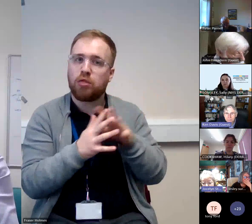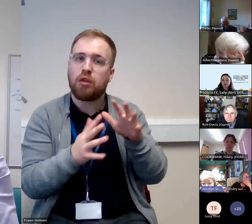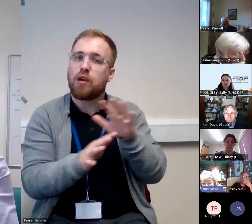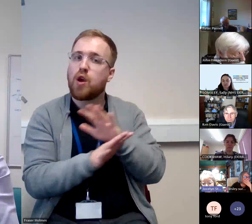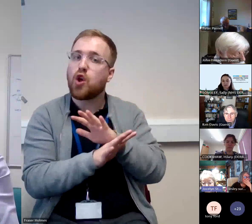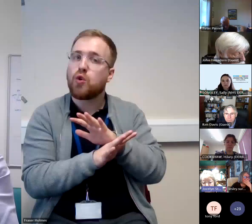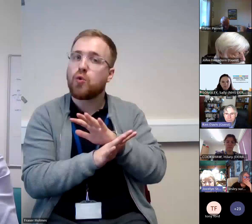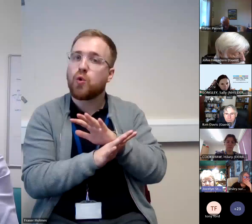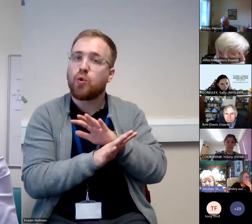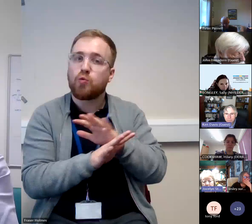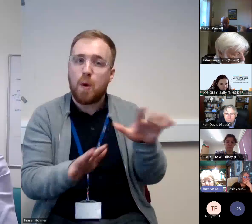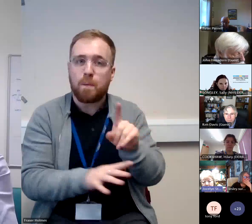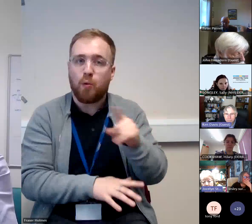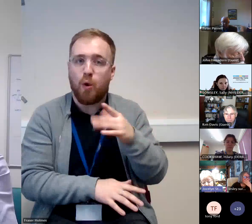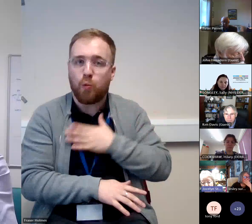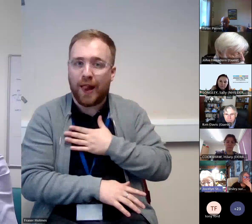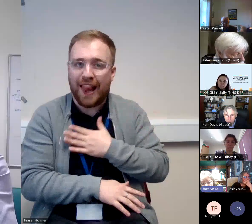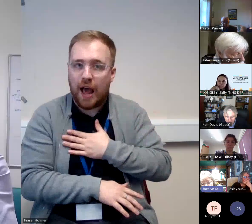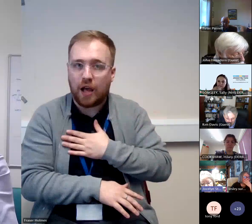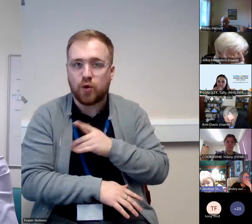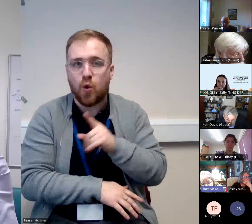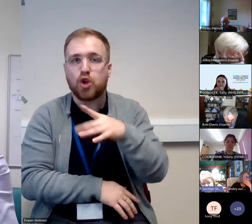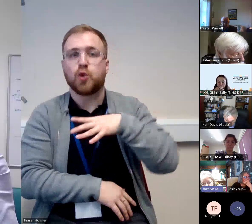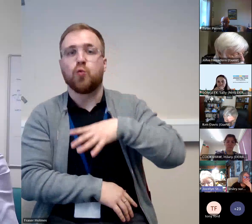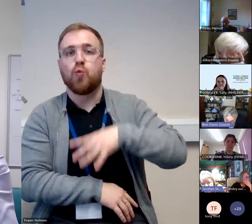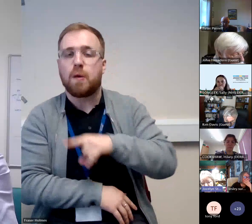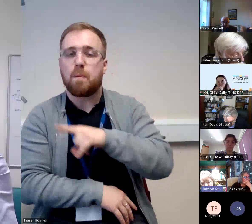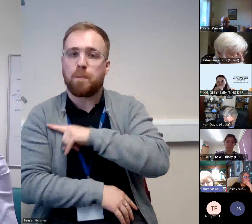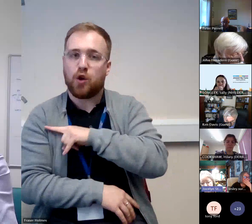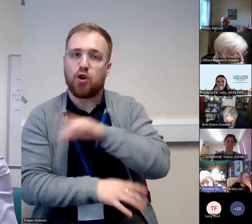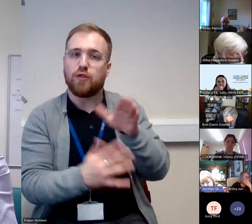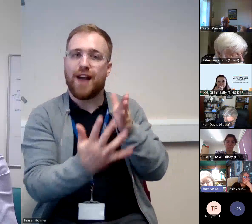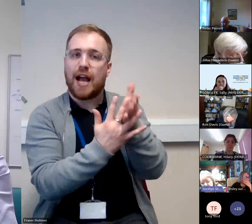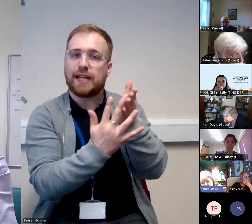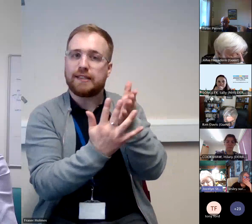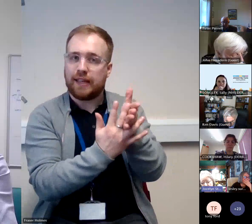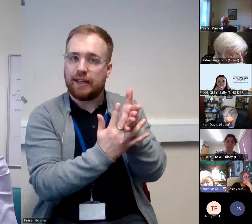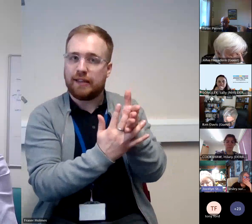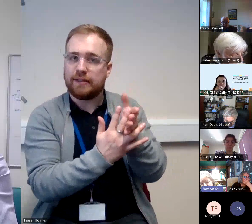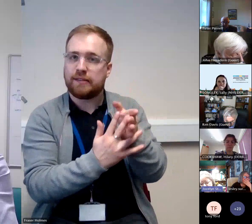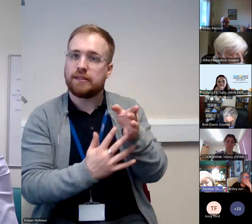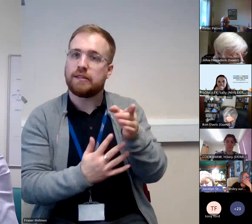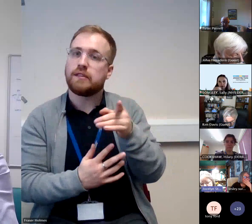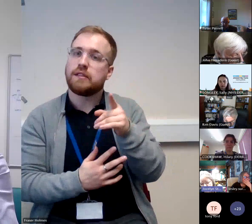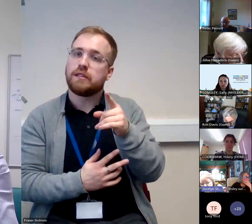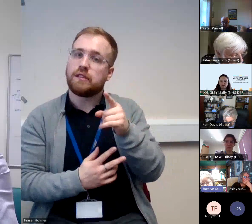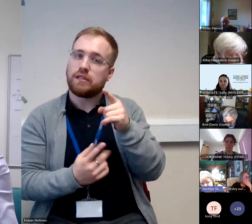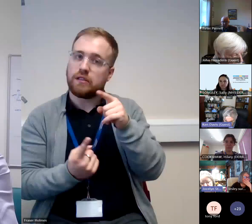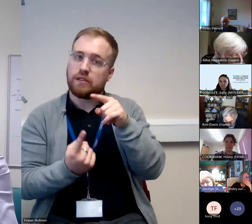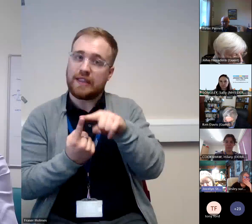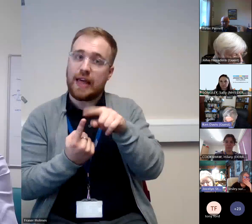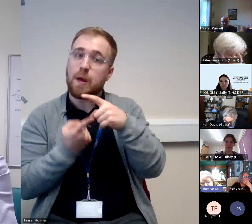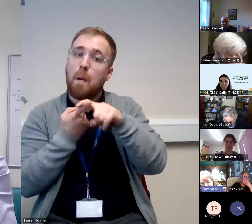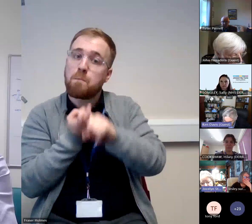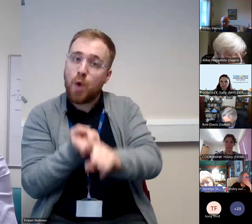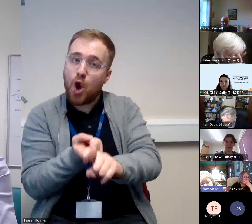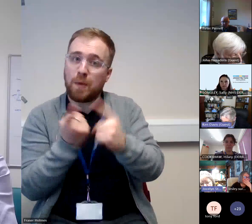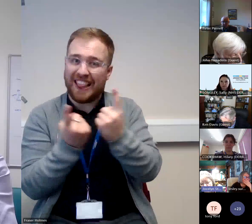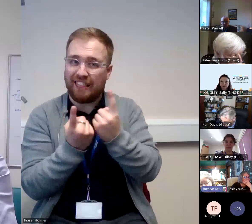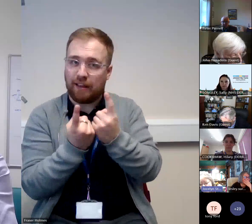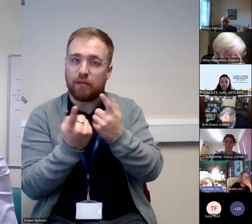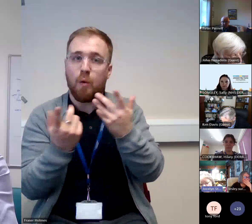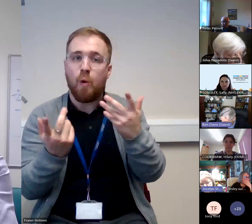be what we would like, or not what you wanted because of the access. is this a permanent state of affairs, or